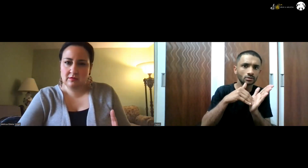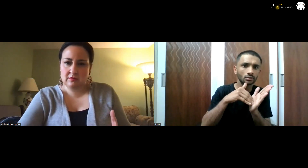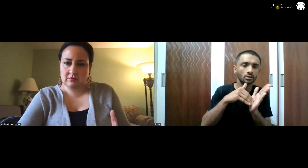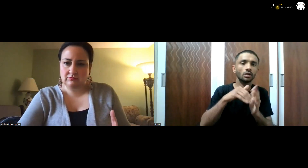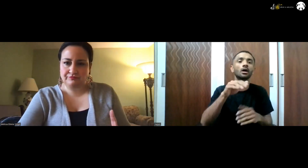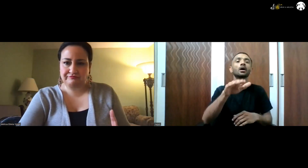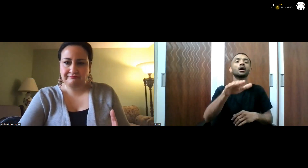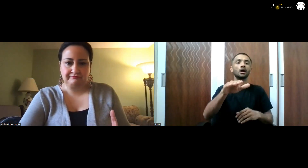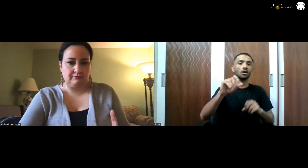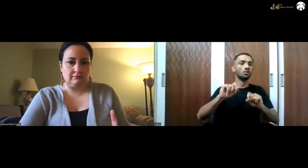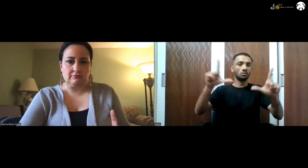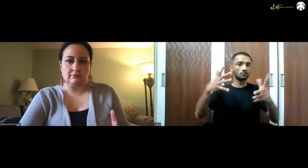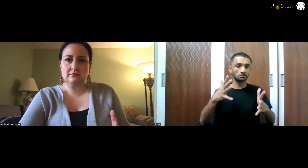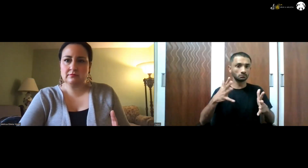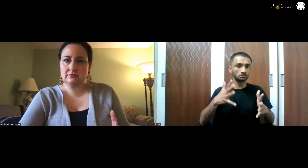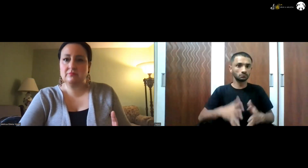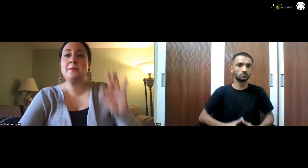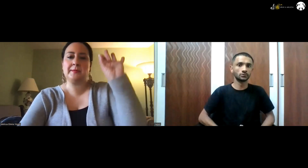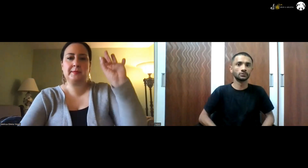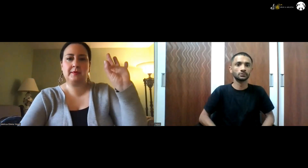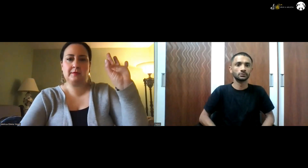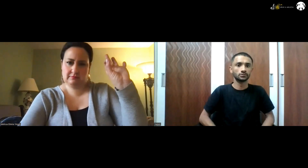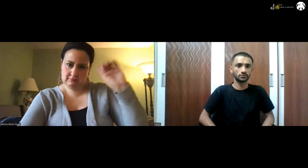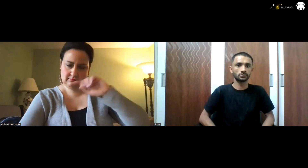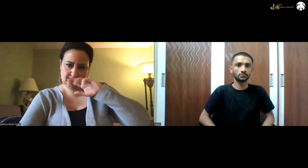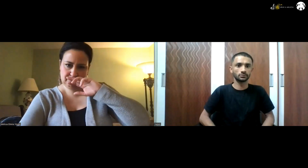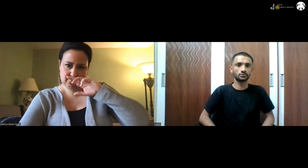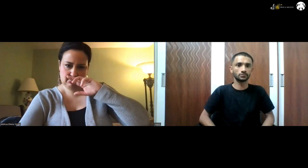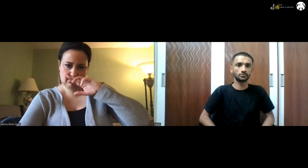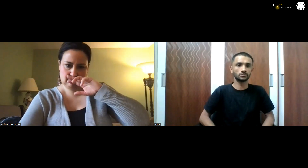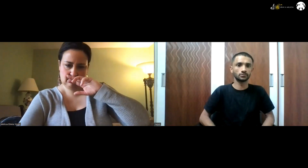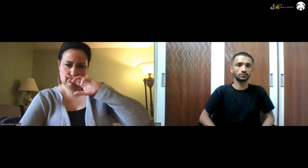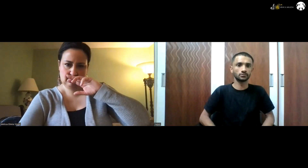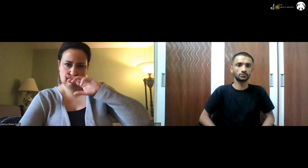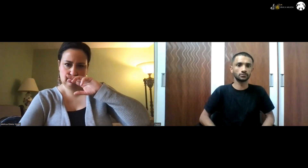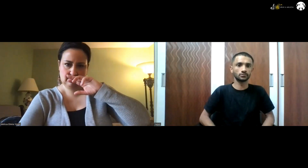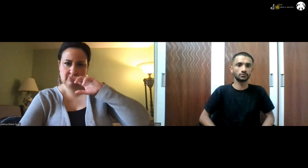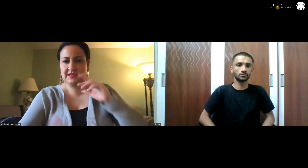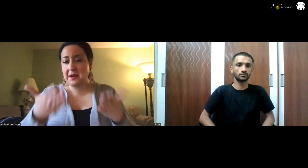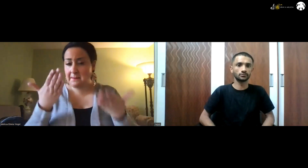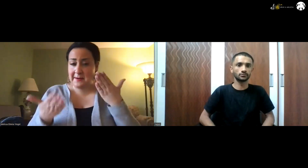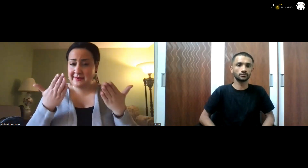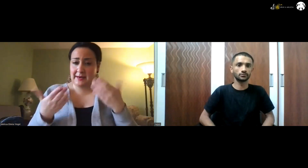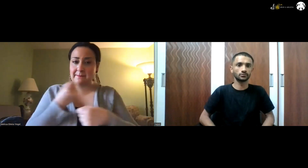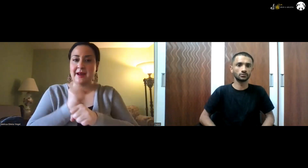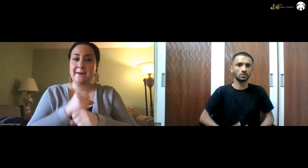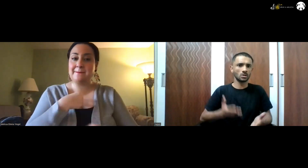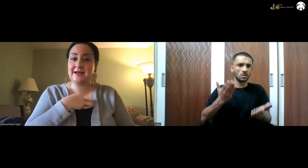for me to share, I think I need host access, which I think I have now.